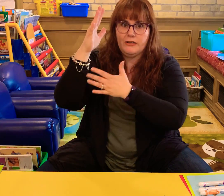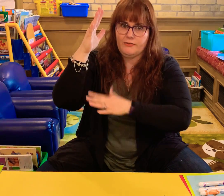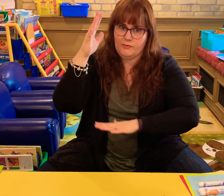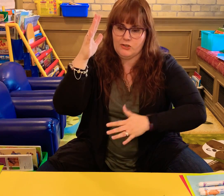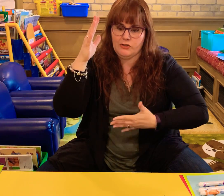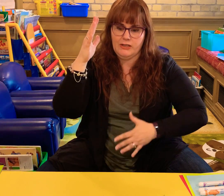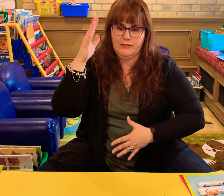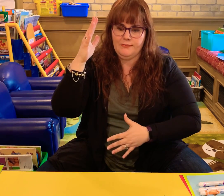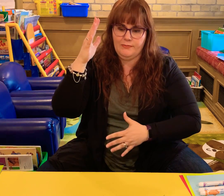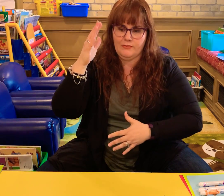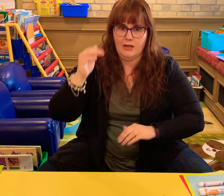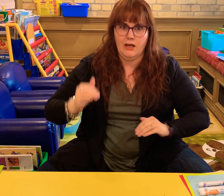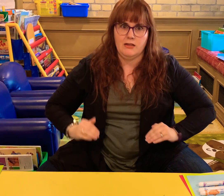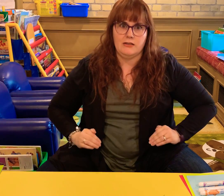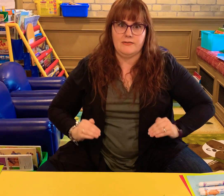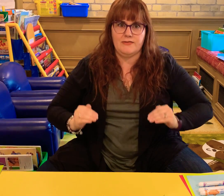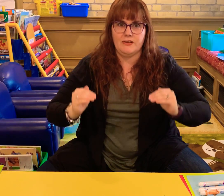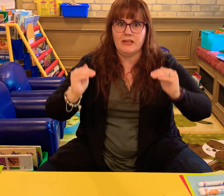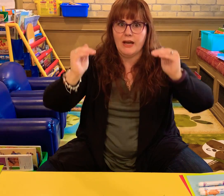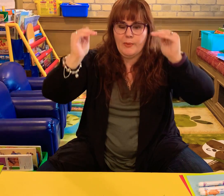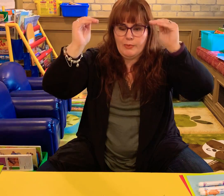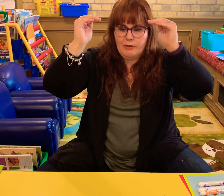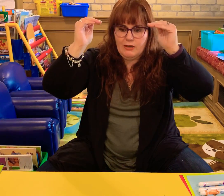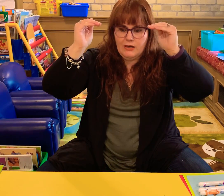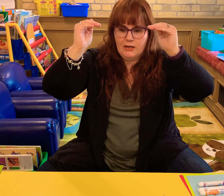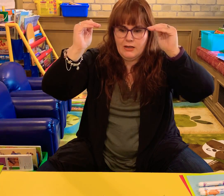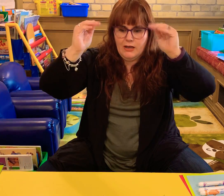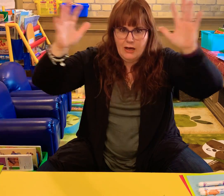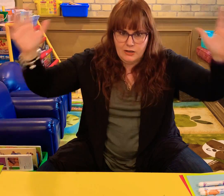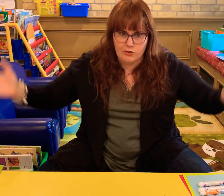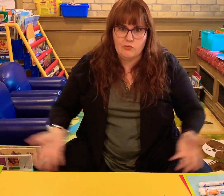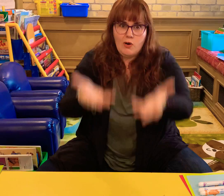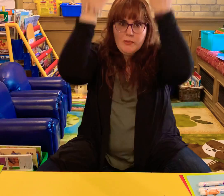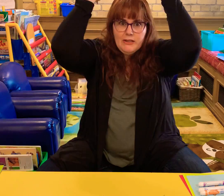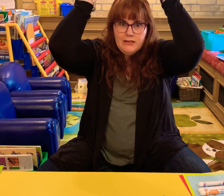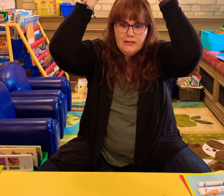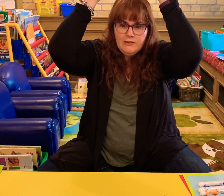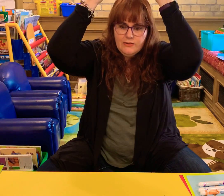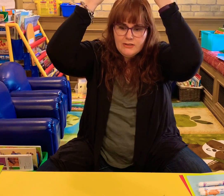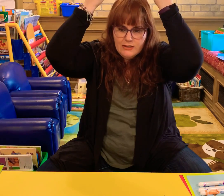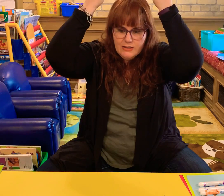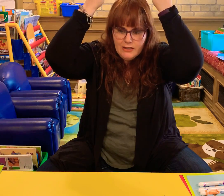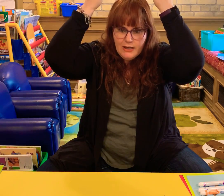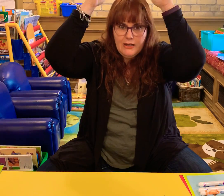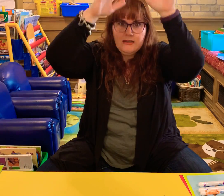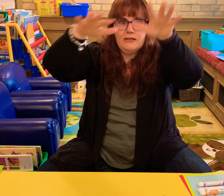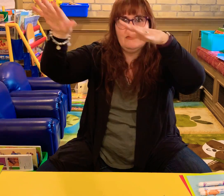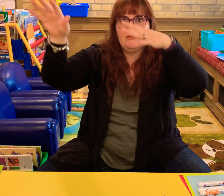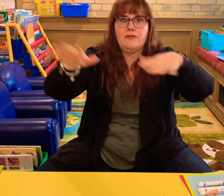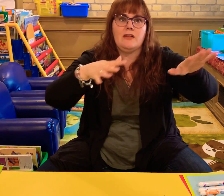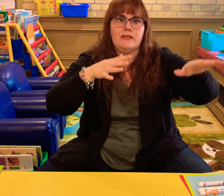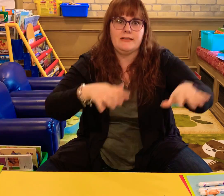from the tree, leaves filling up, throwing the leaves, and the leaves are falling down.